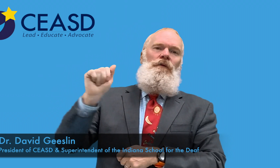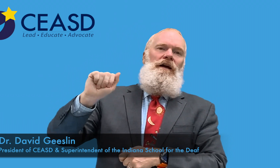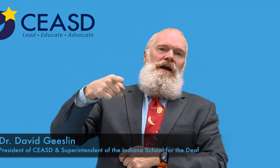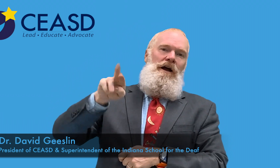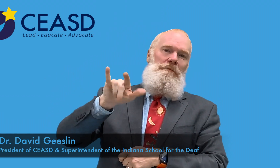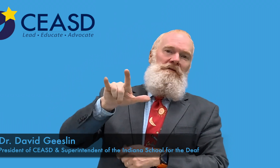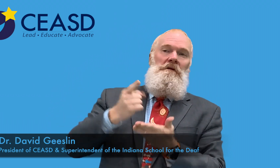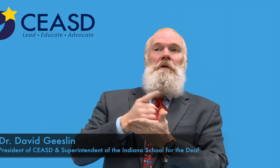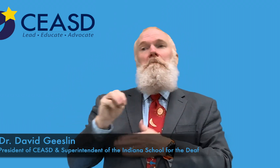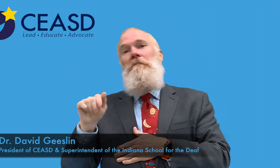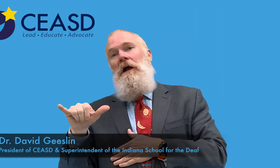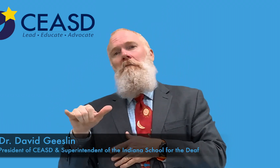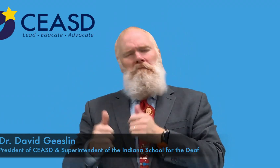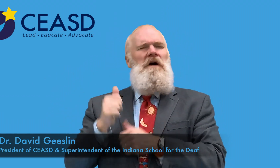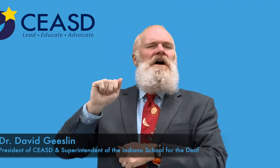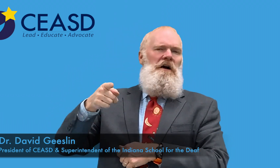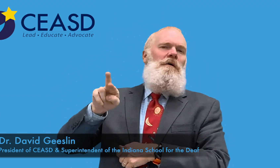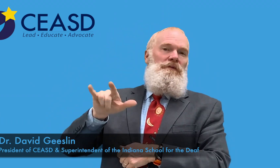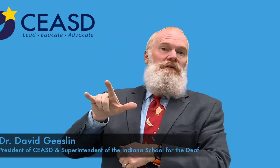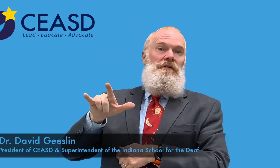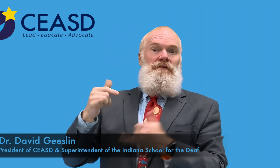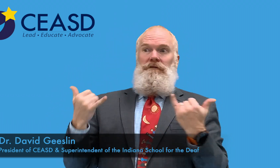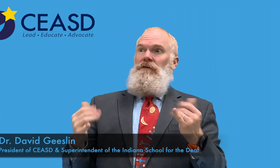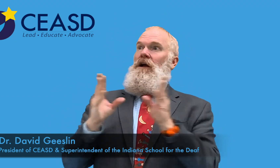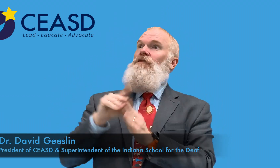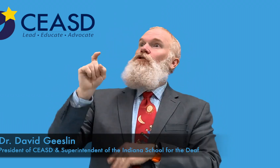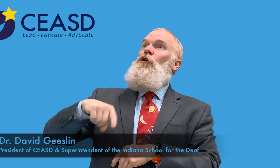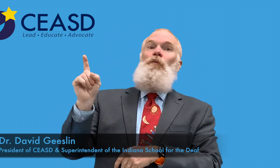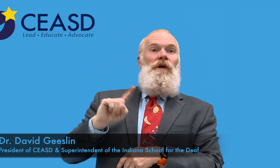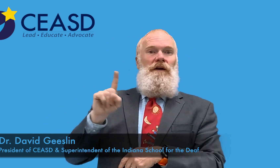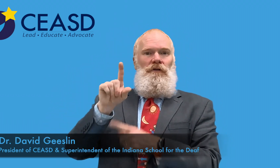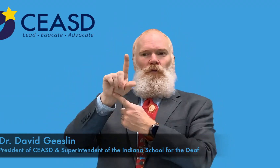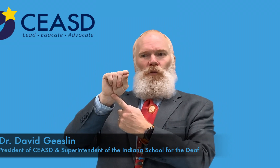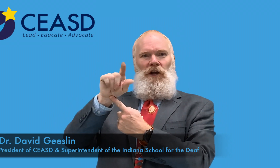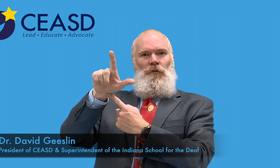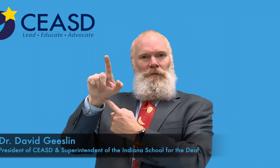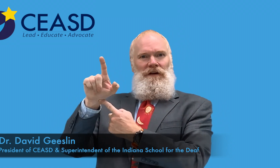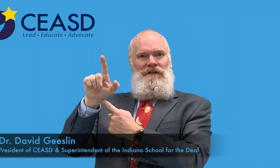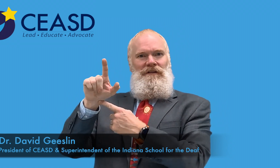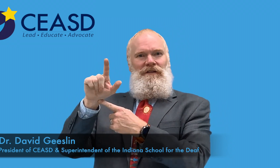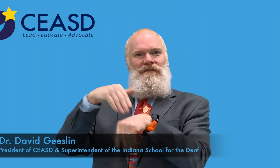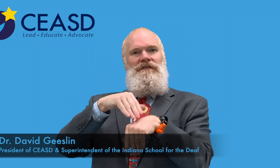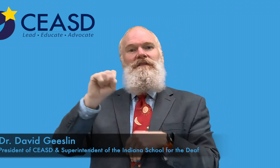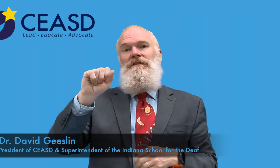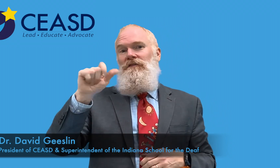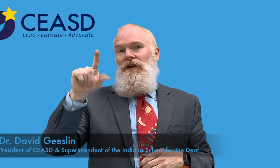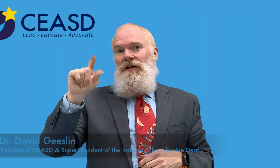occasionally through May, but typically in April. Our 2021 conference was